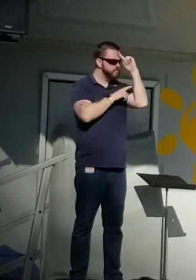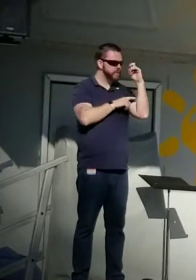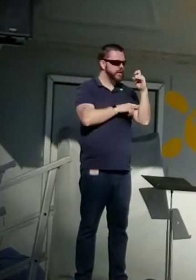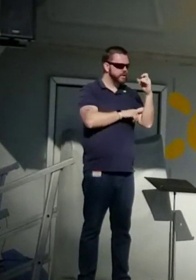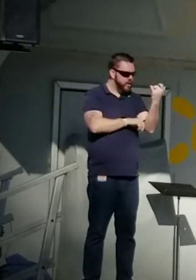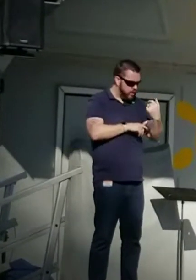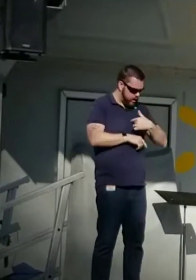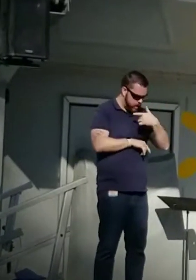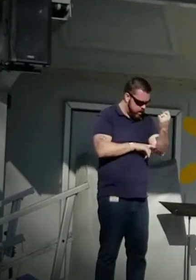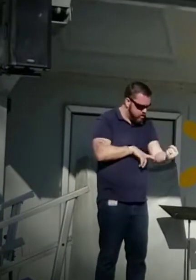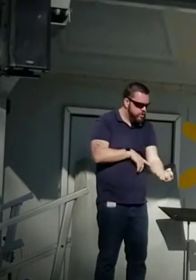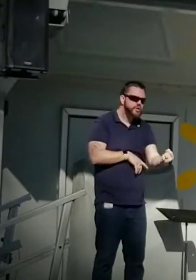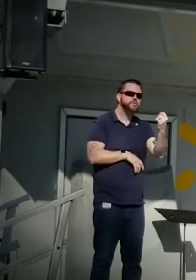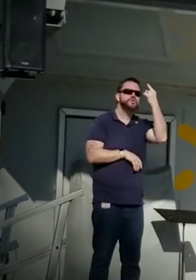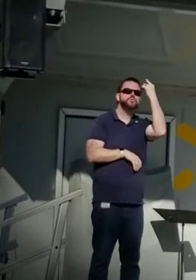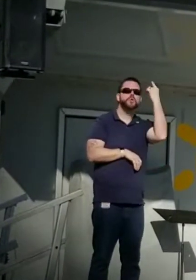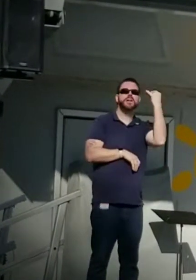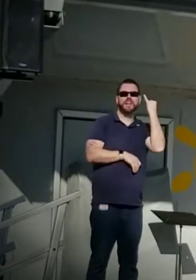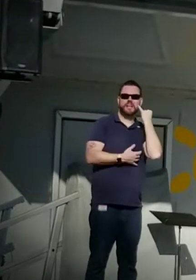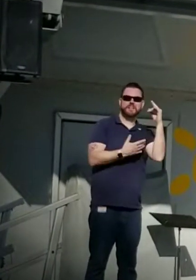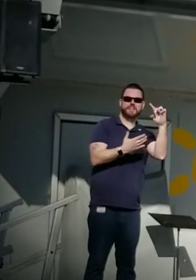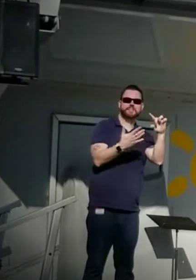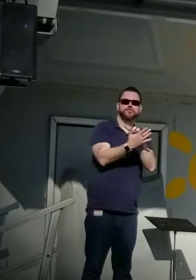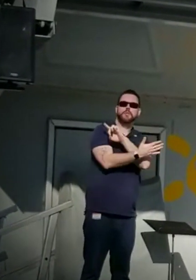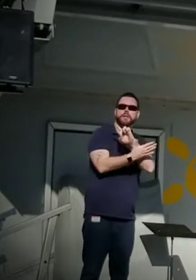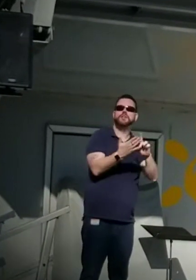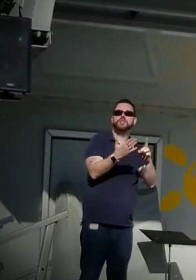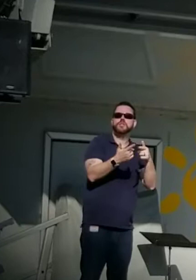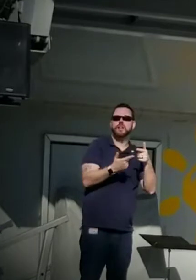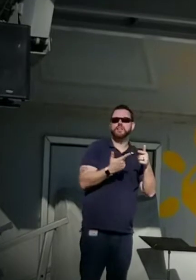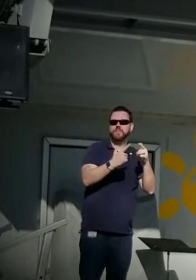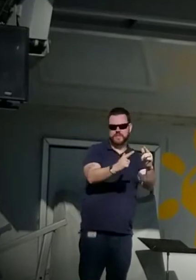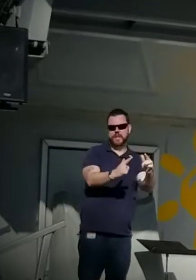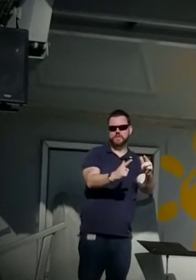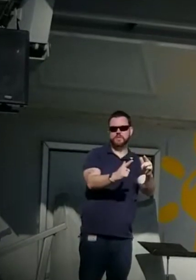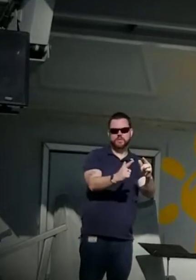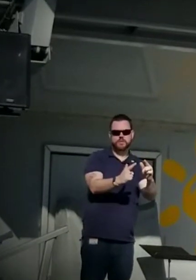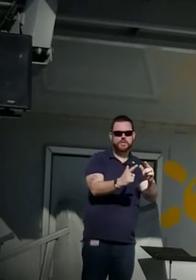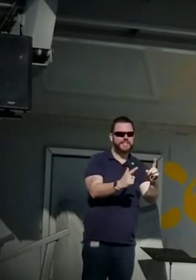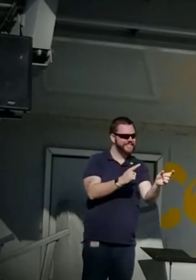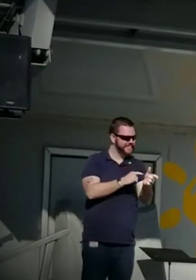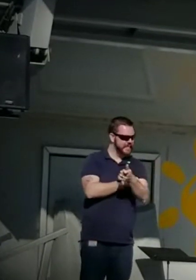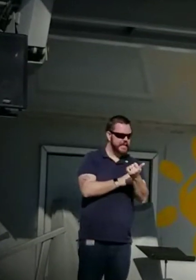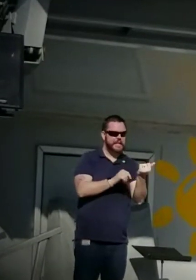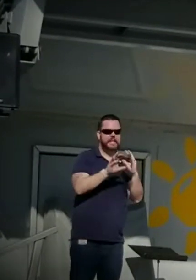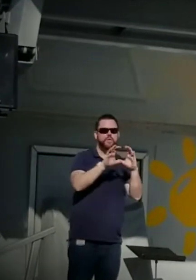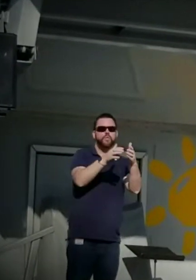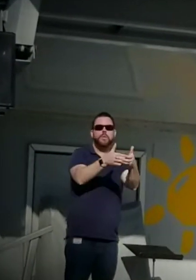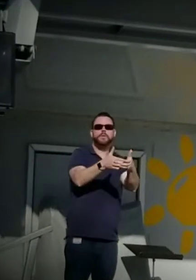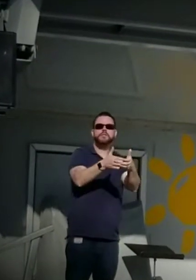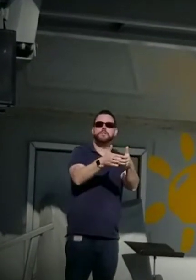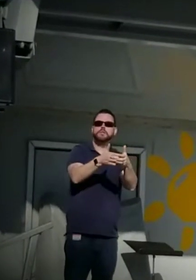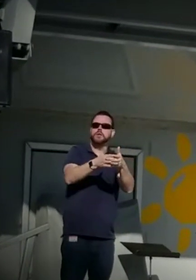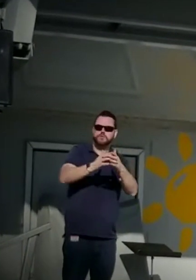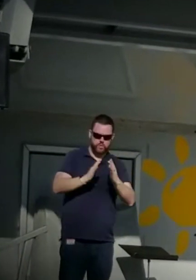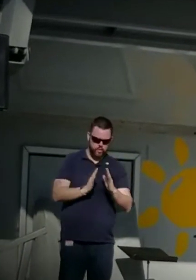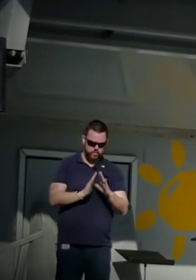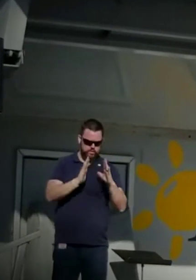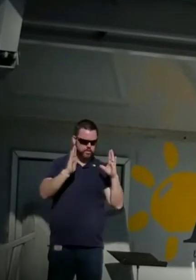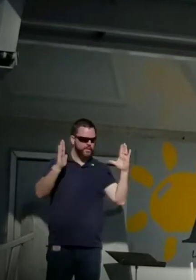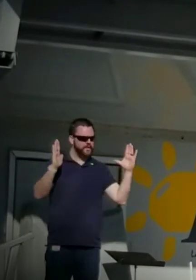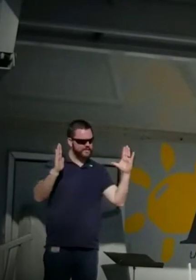I understood that if discrimination is allowed towards any group, it opens the potential